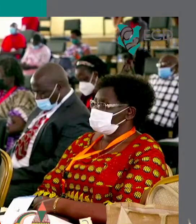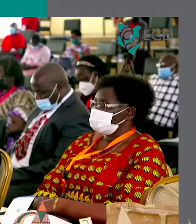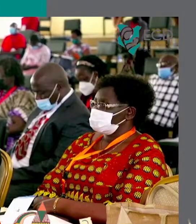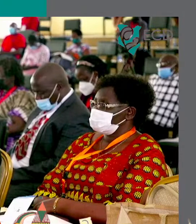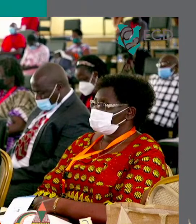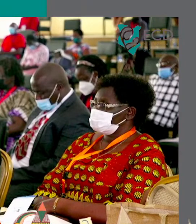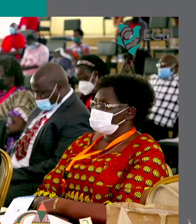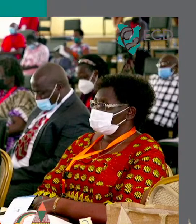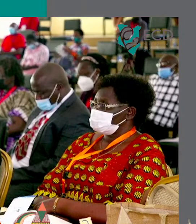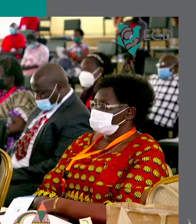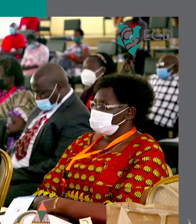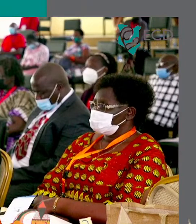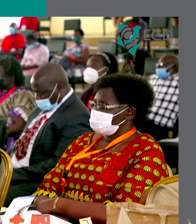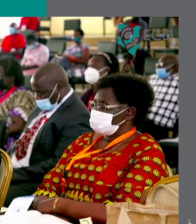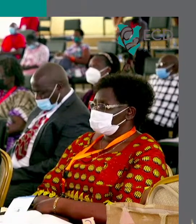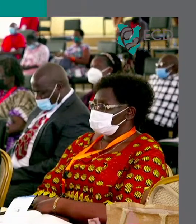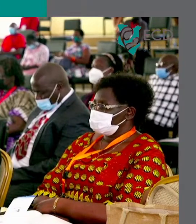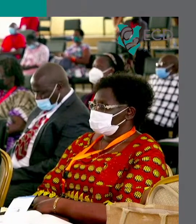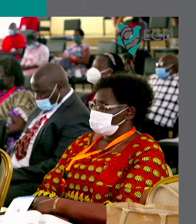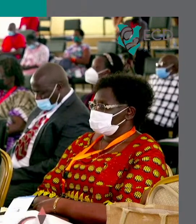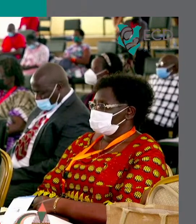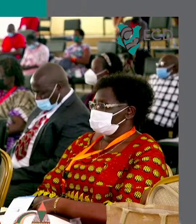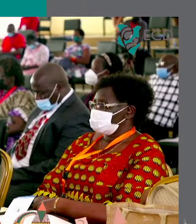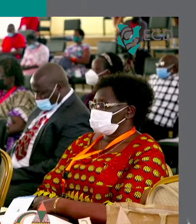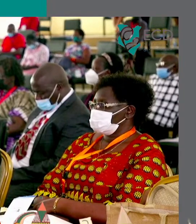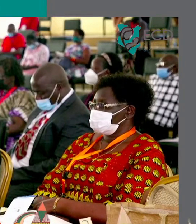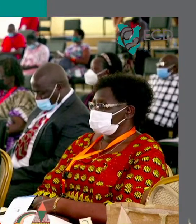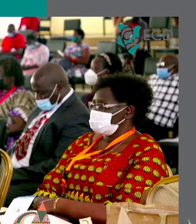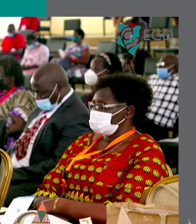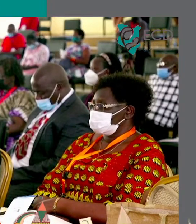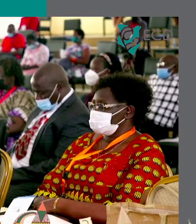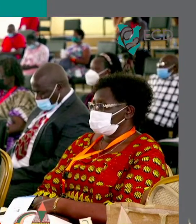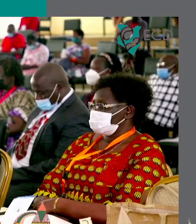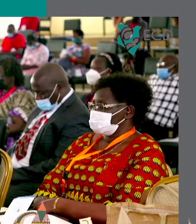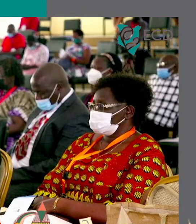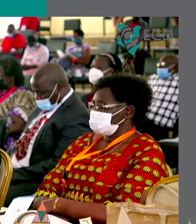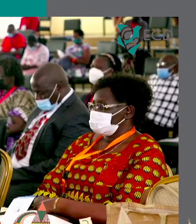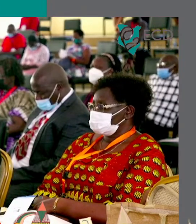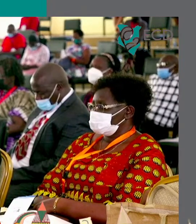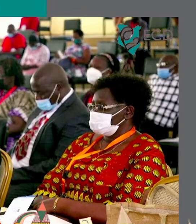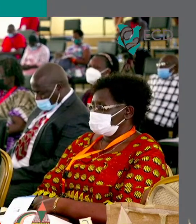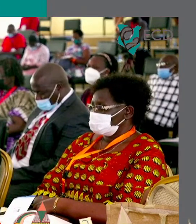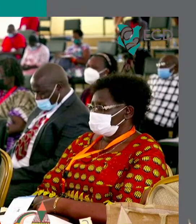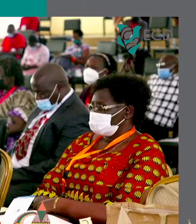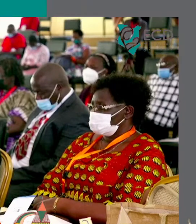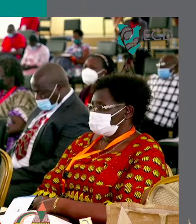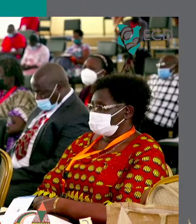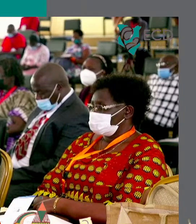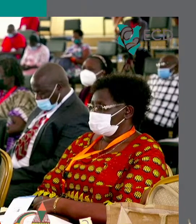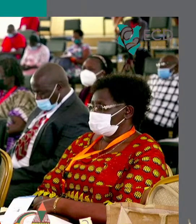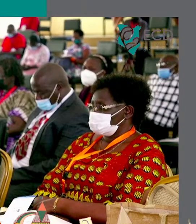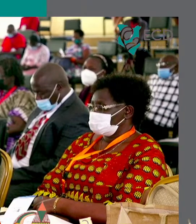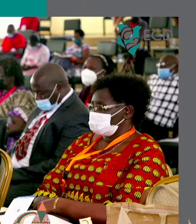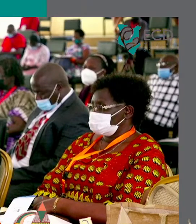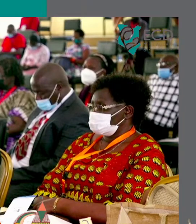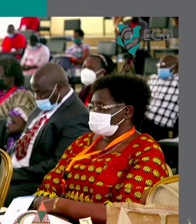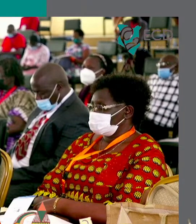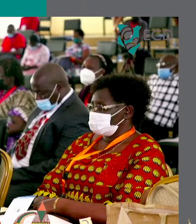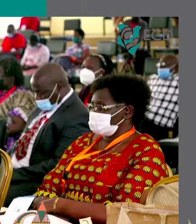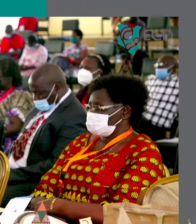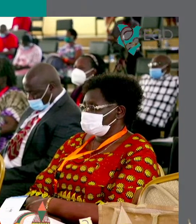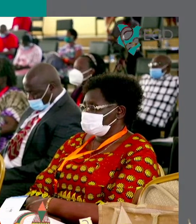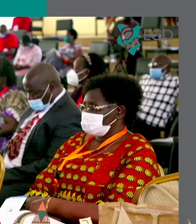over 4,000 chairs and over 1,000 trapezium tables to all the learners in the